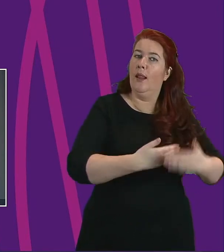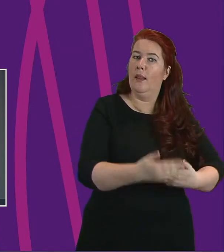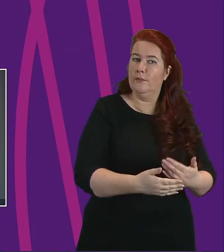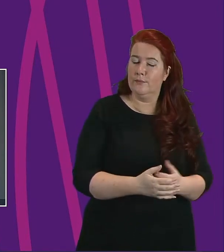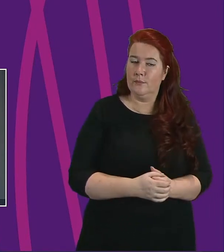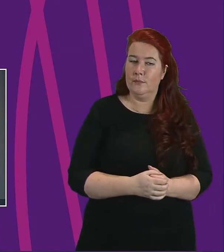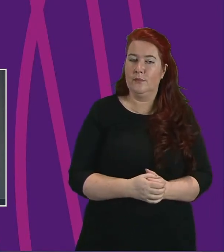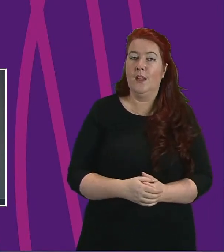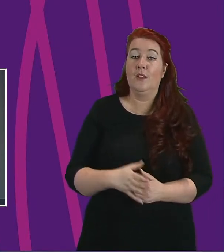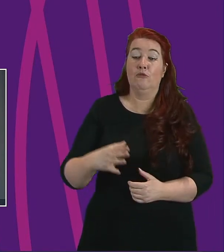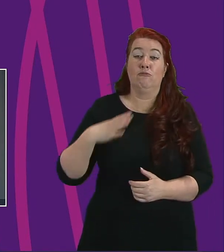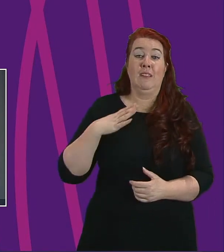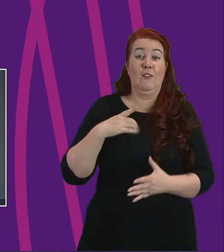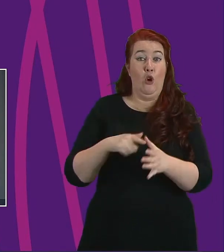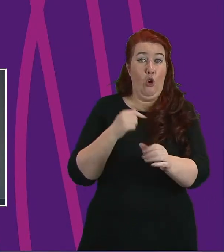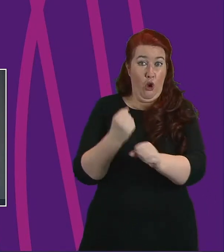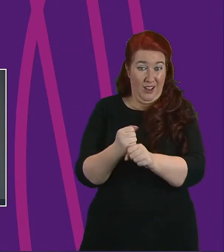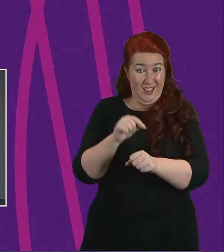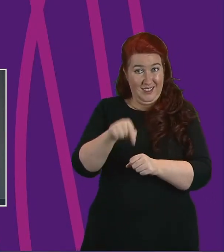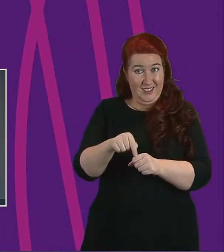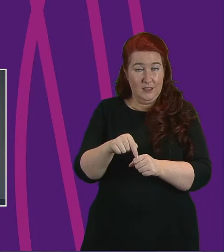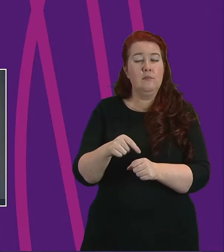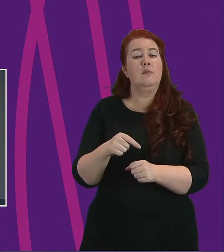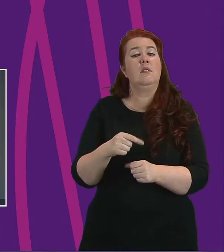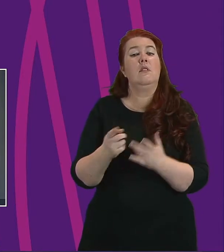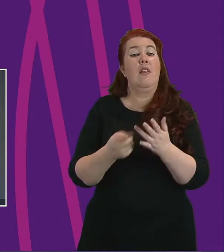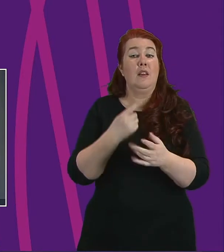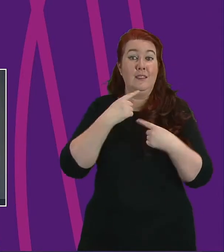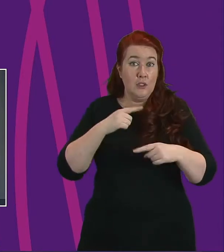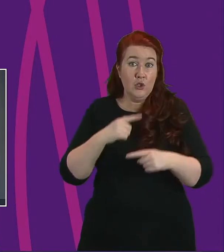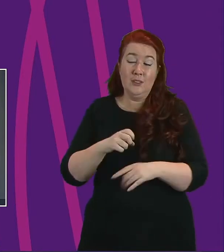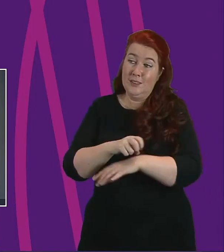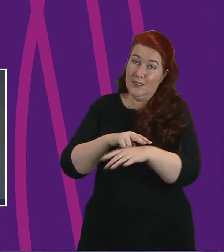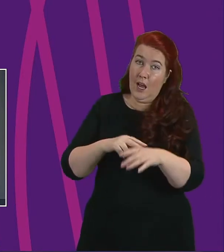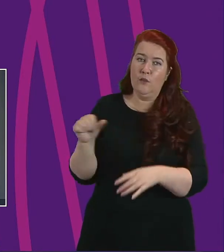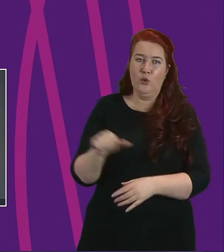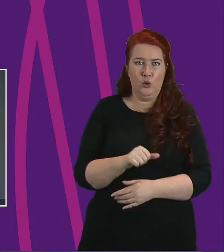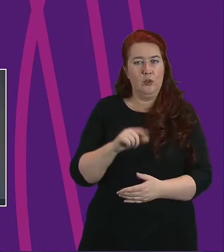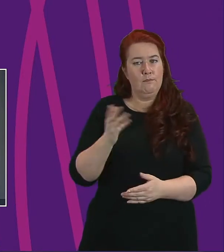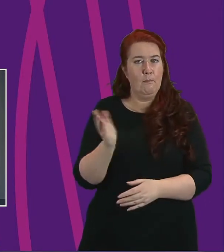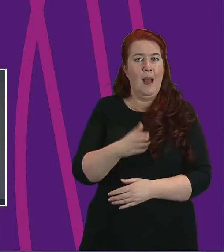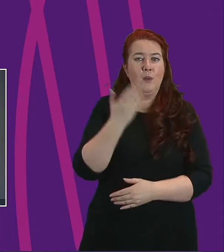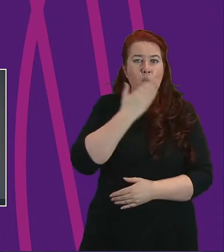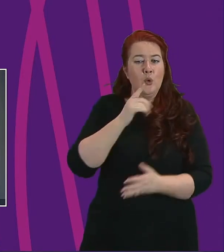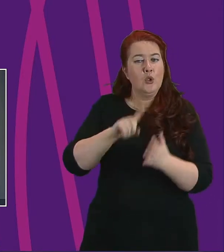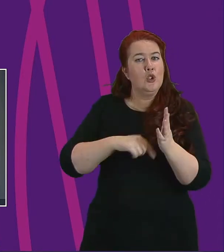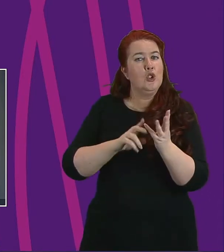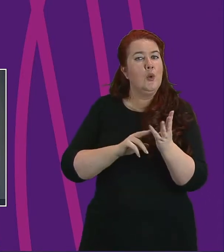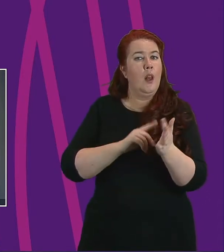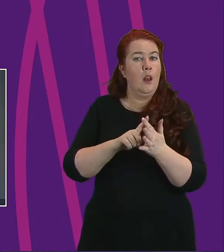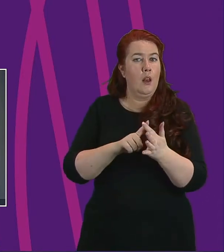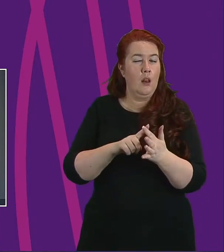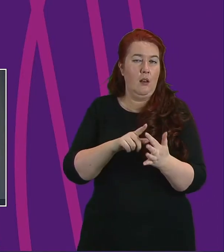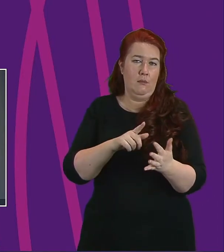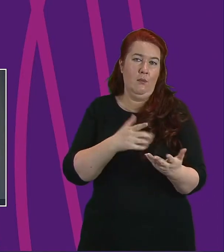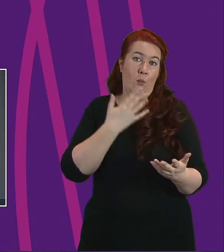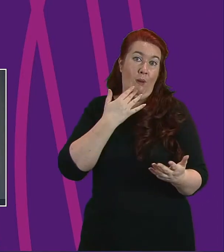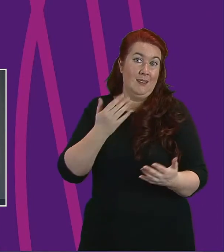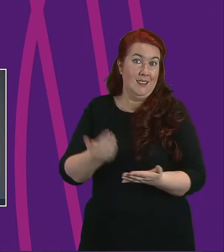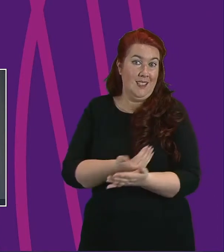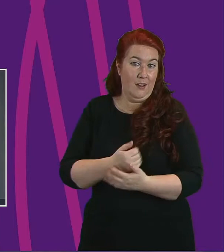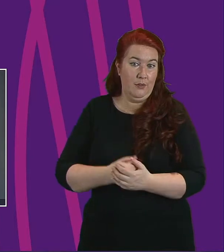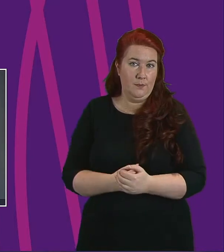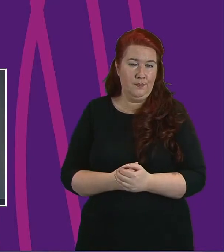other school staff should return to schools in June when a decision is taken that it is safe to do so. Health and safety